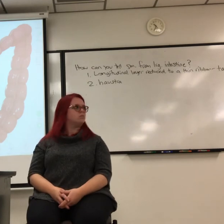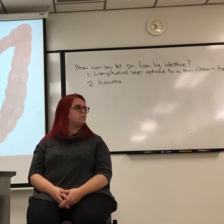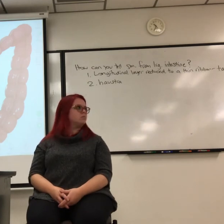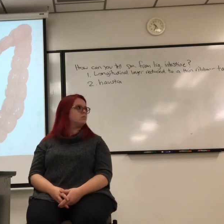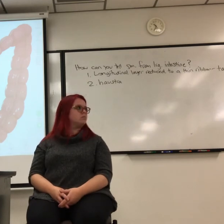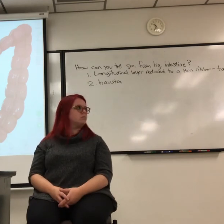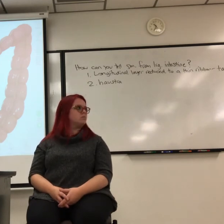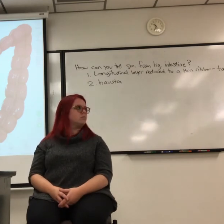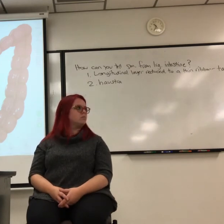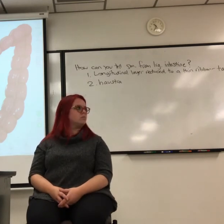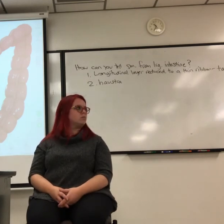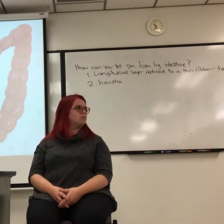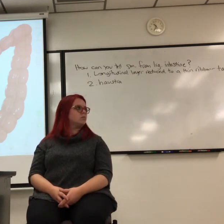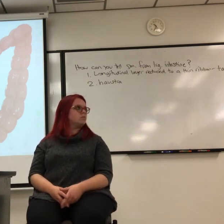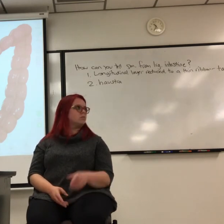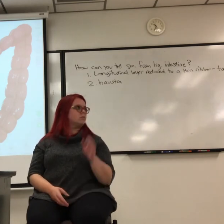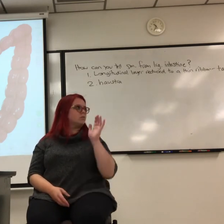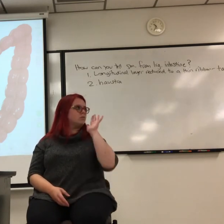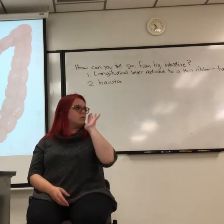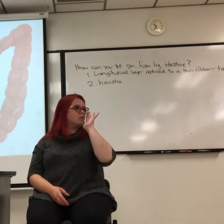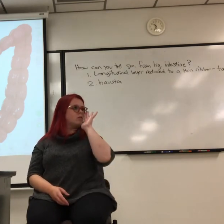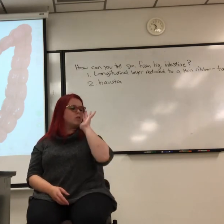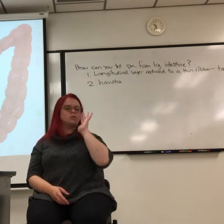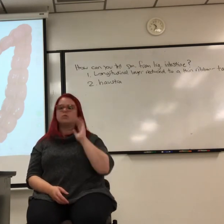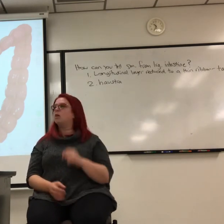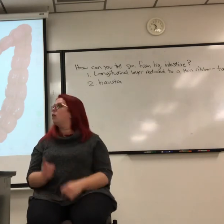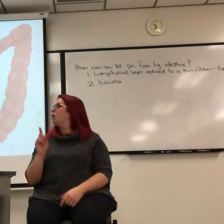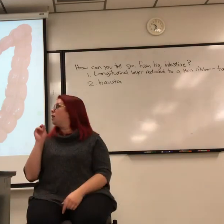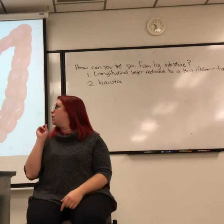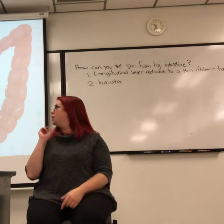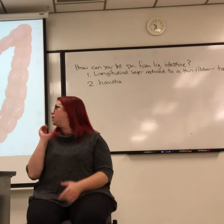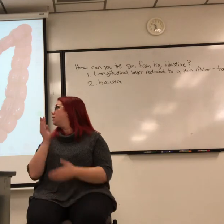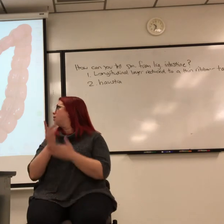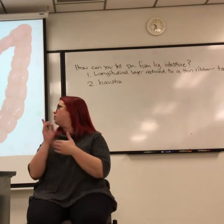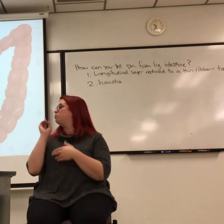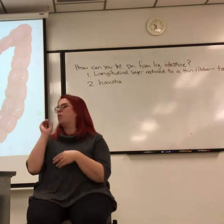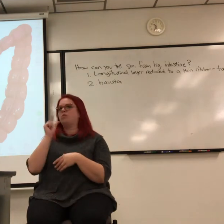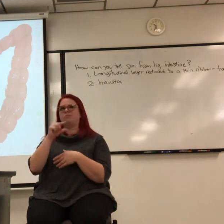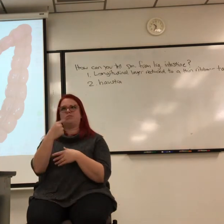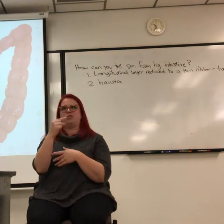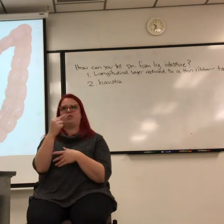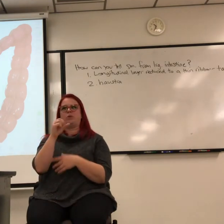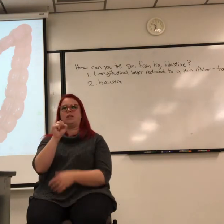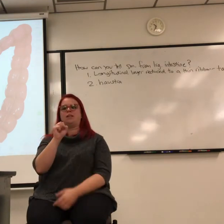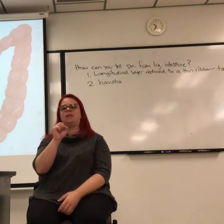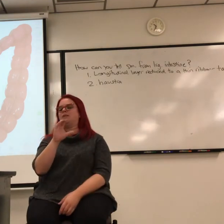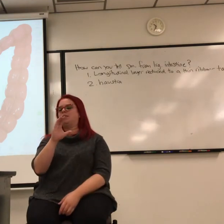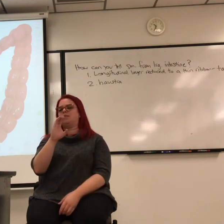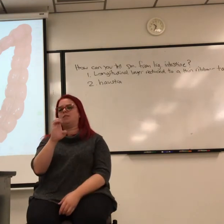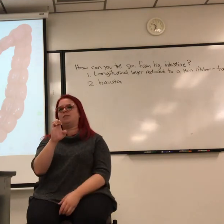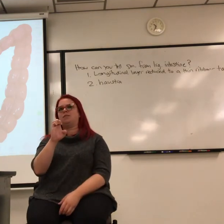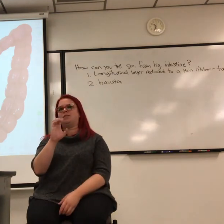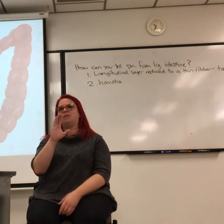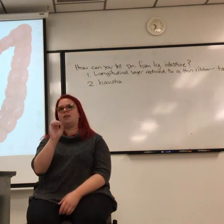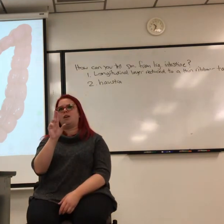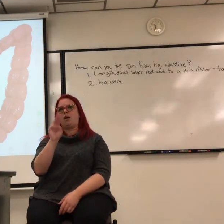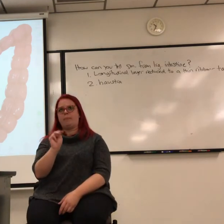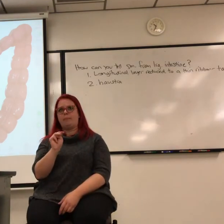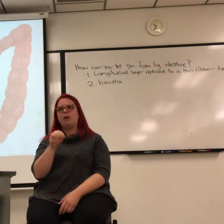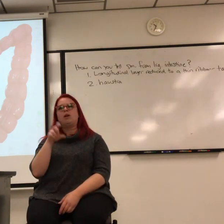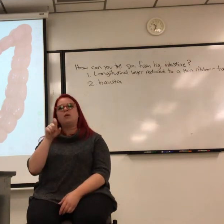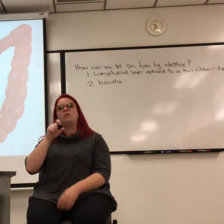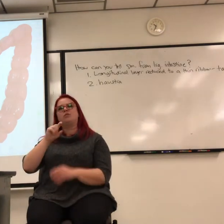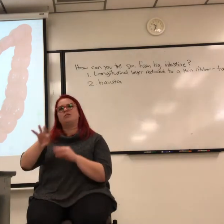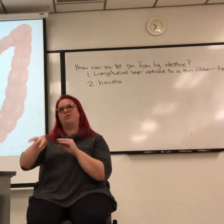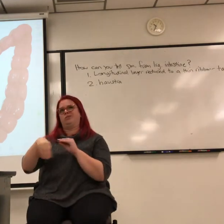here is the first part of the small intestine, the cecum, okay, highlighted in green. Now, what should be mentioned is this little appendage